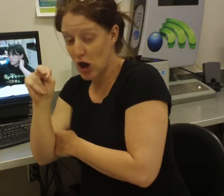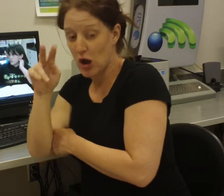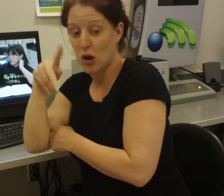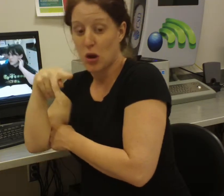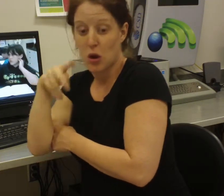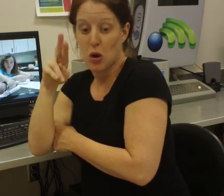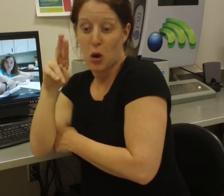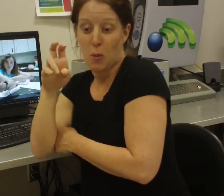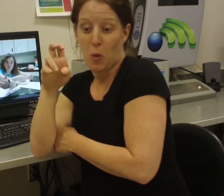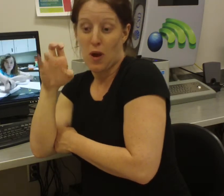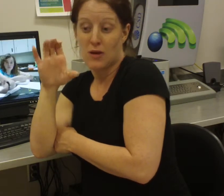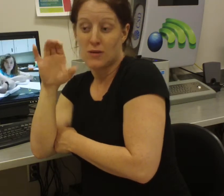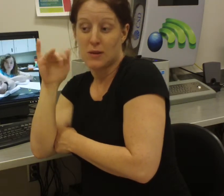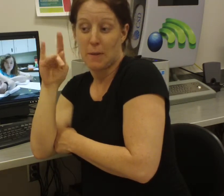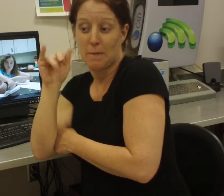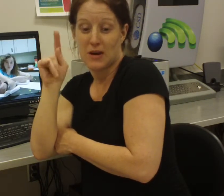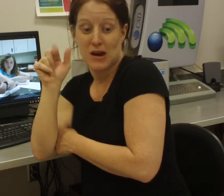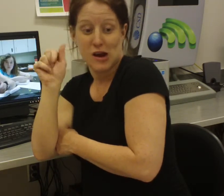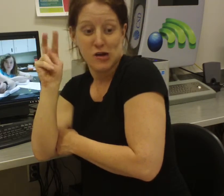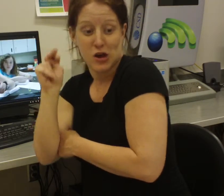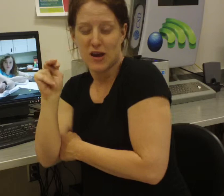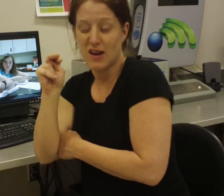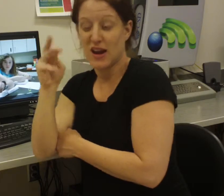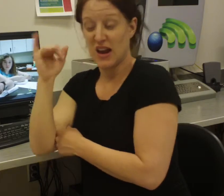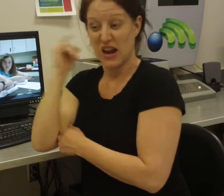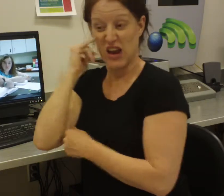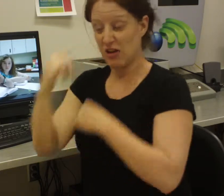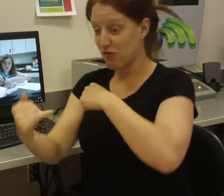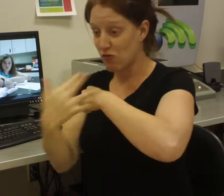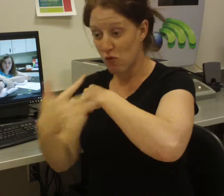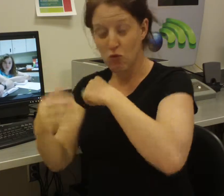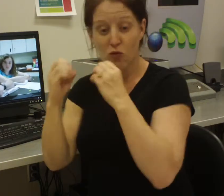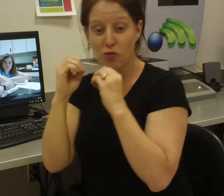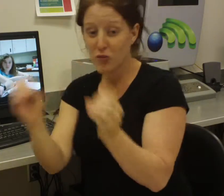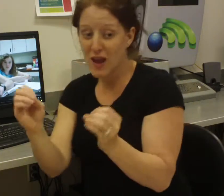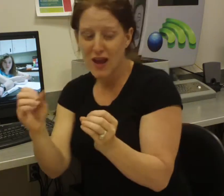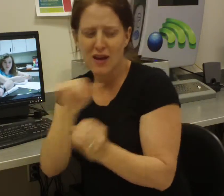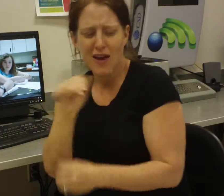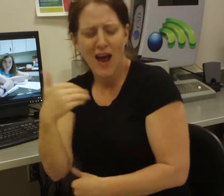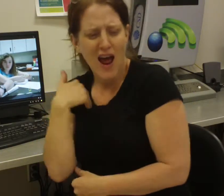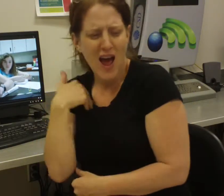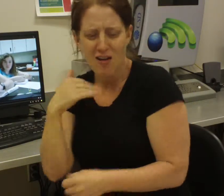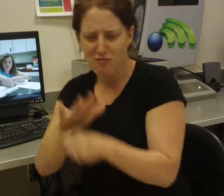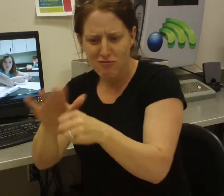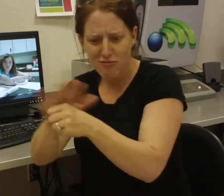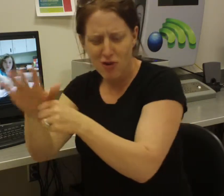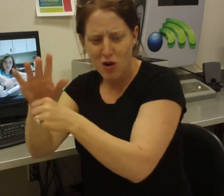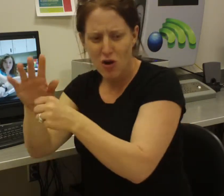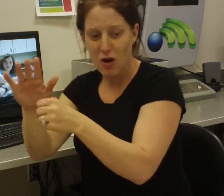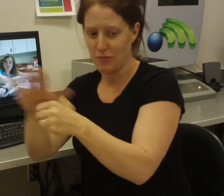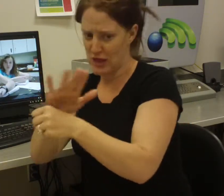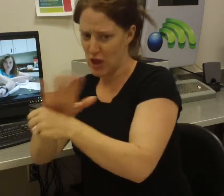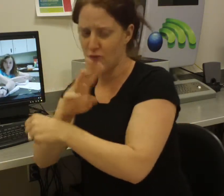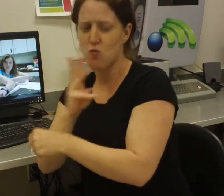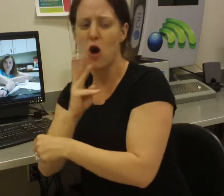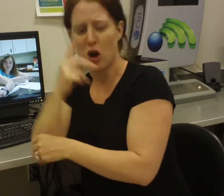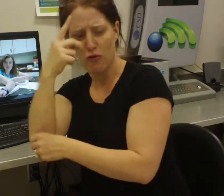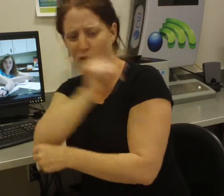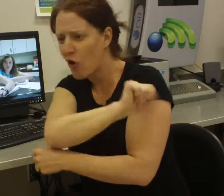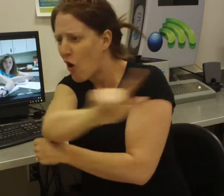there wouldn't be enough water for all of us because the evaporation helps keep our water cycle going. Guys, what was predicted for today?